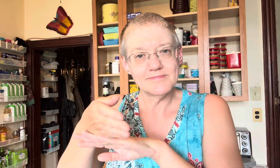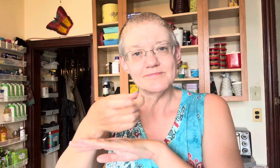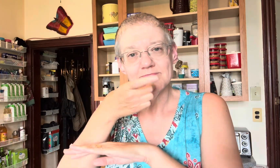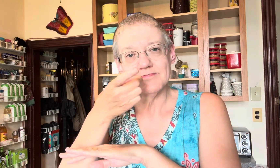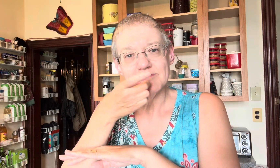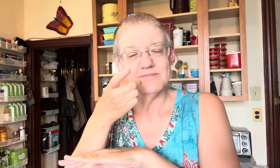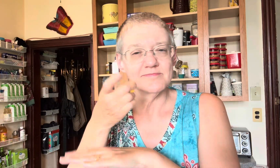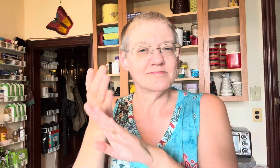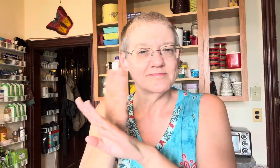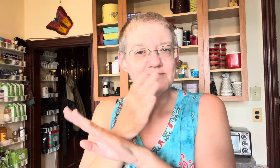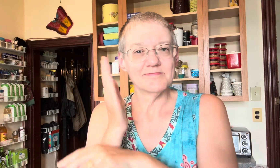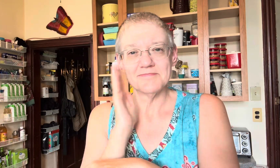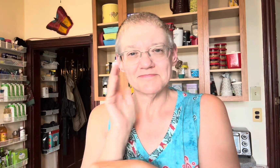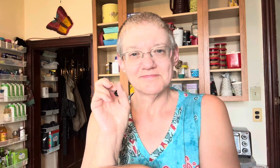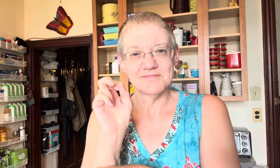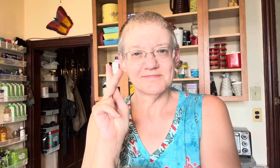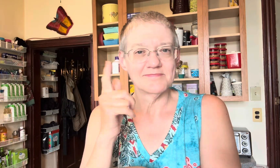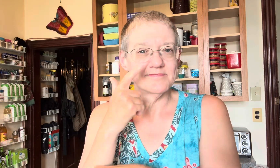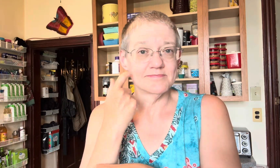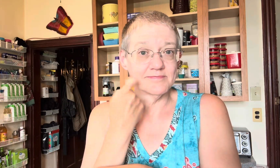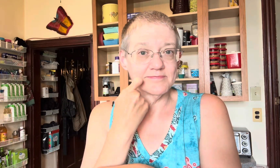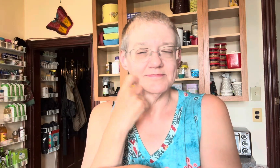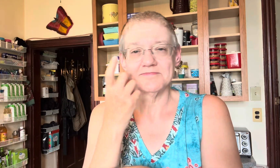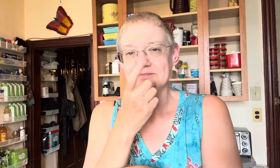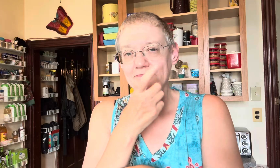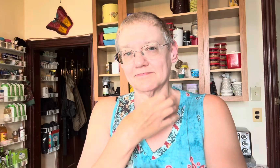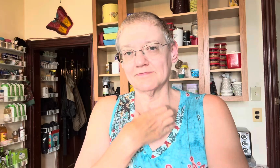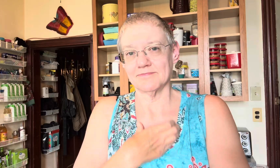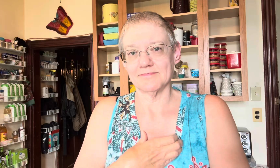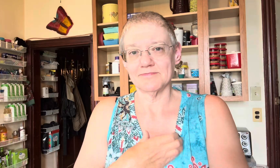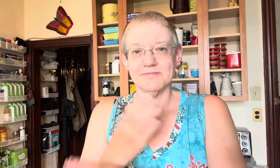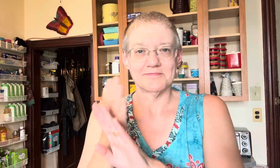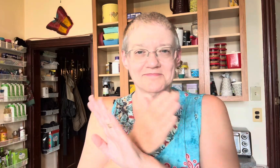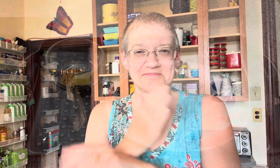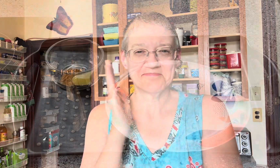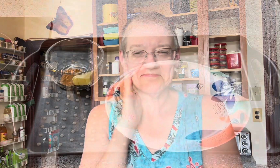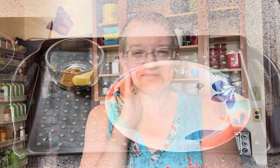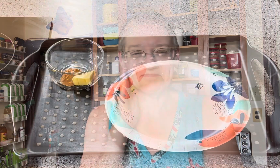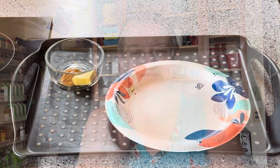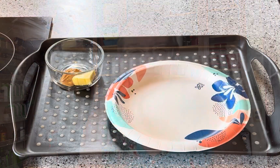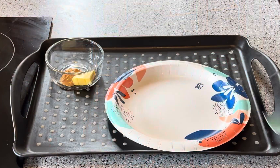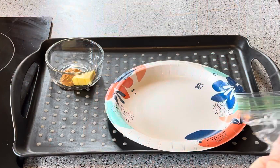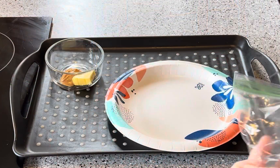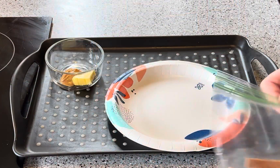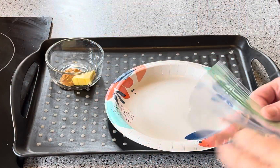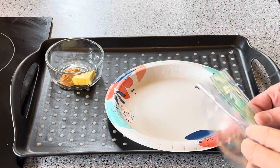snack. He's been hungry before bedtime, so that'll also cut down on the net carbs at